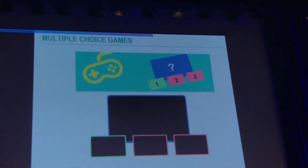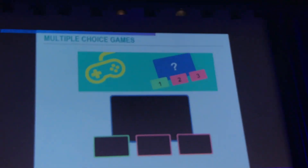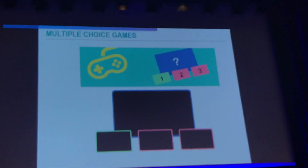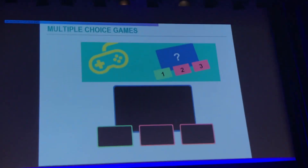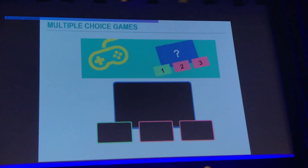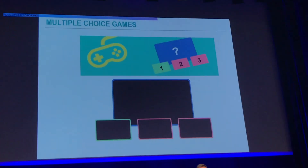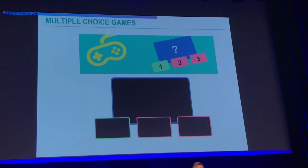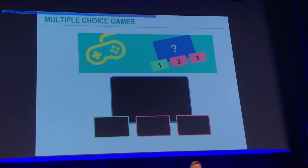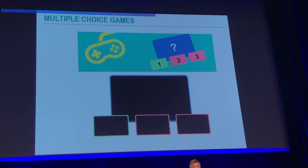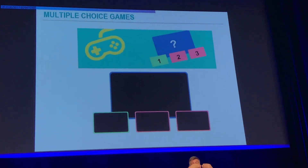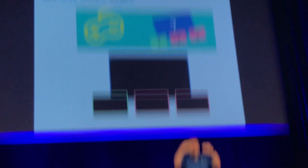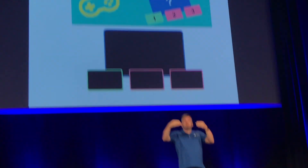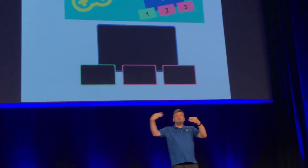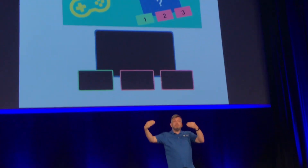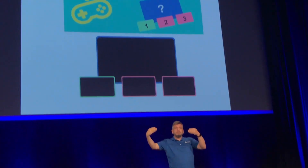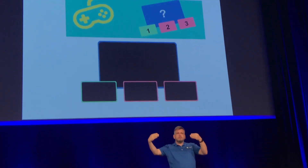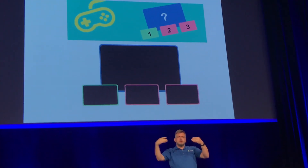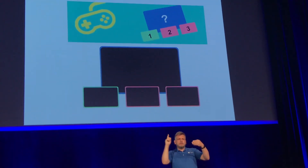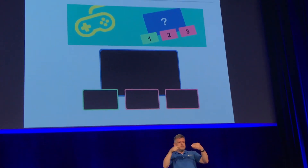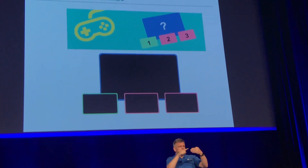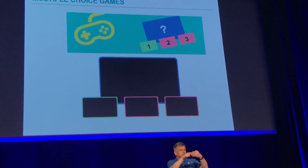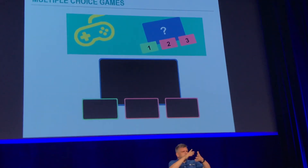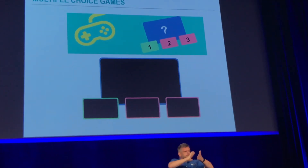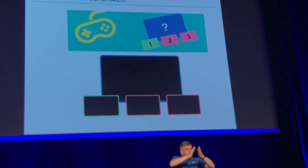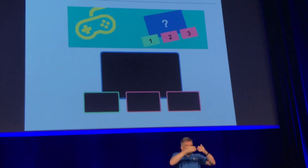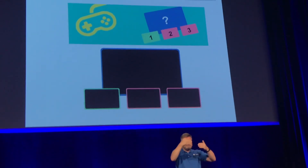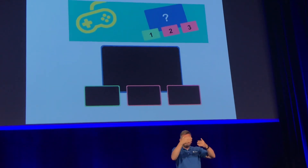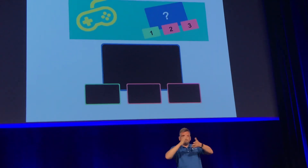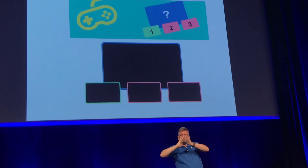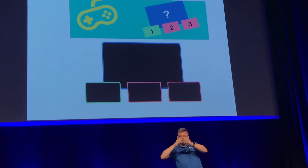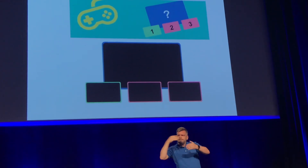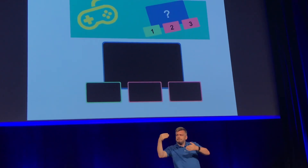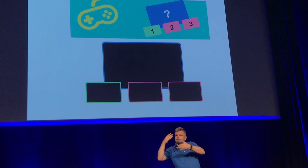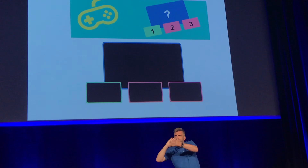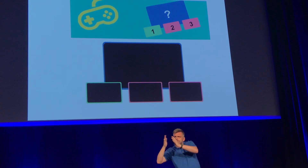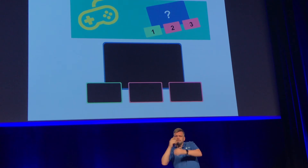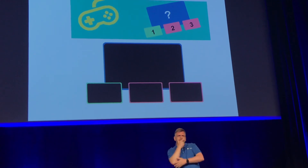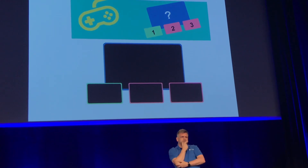created. We've also created sequence games.